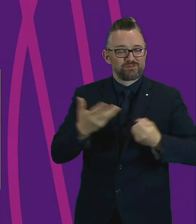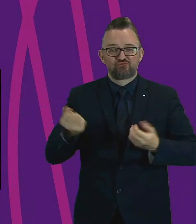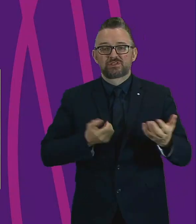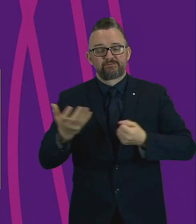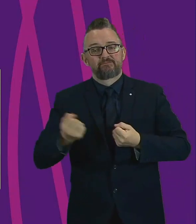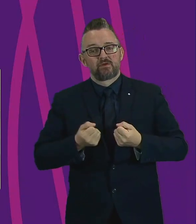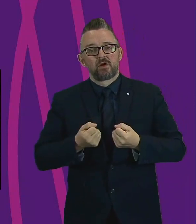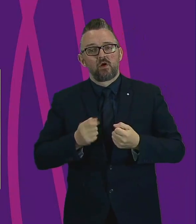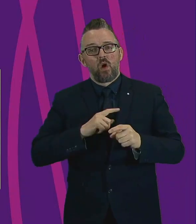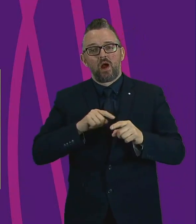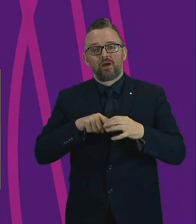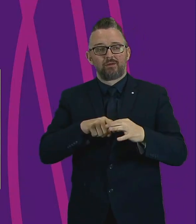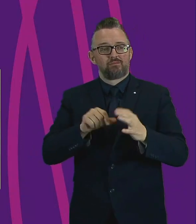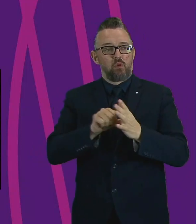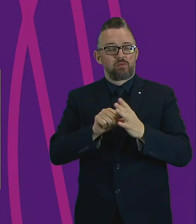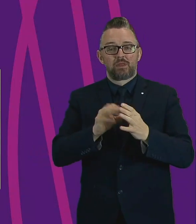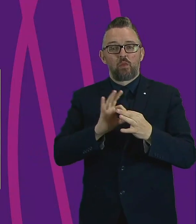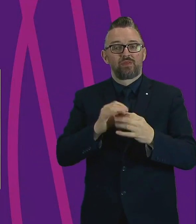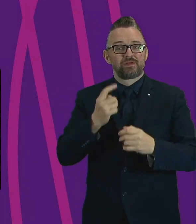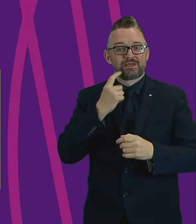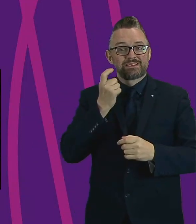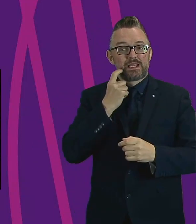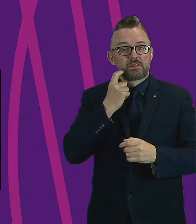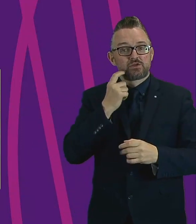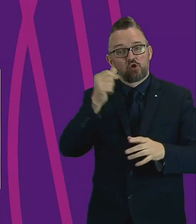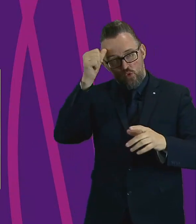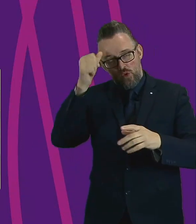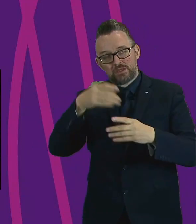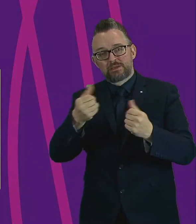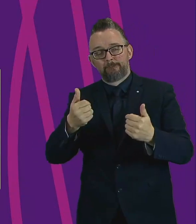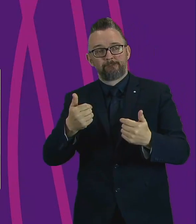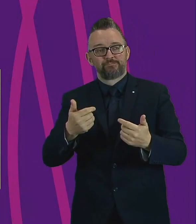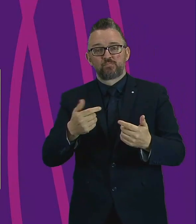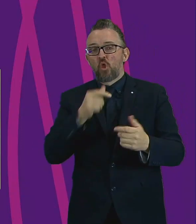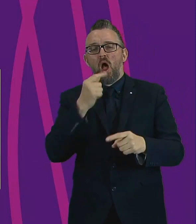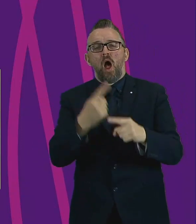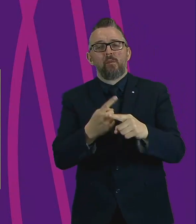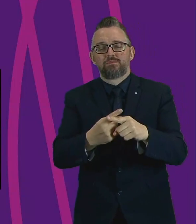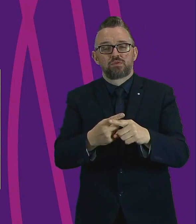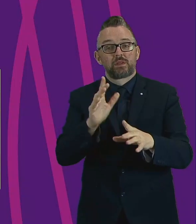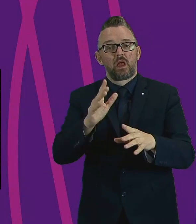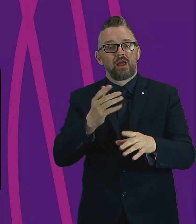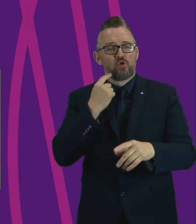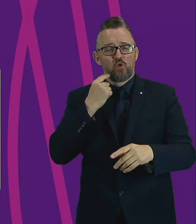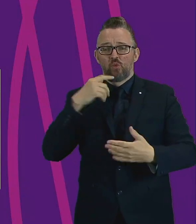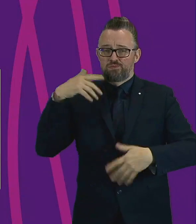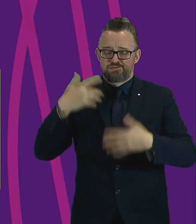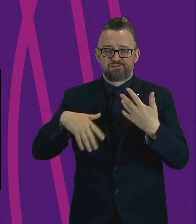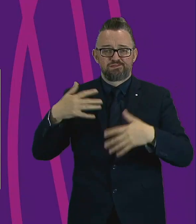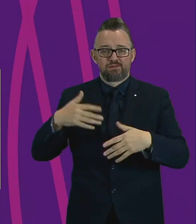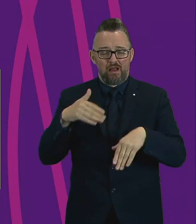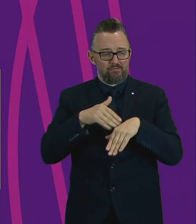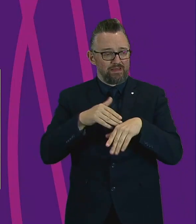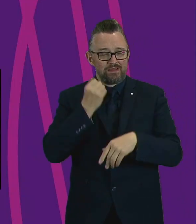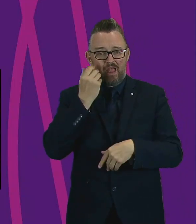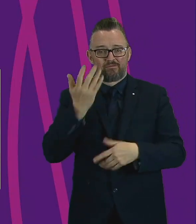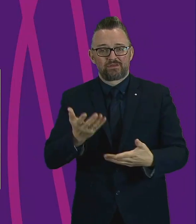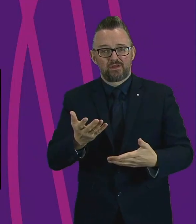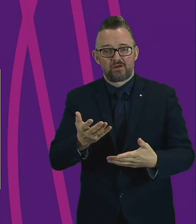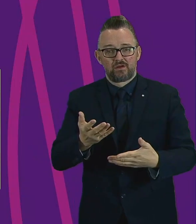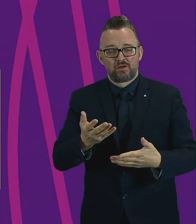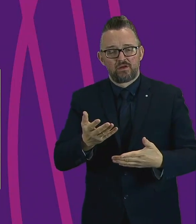for dental problems, which, while not urgent, may be extremely painful and which are having a negative impact on their everyday lives. I'd